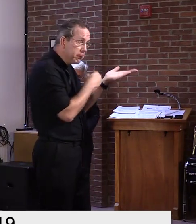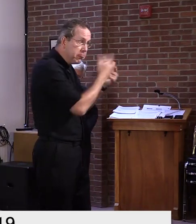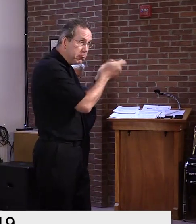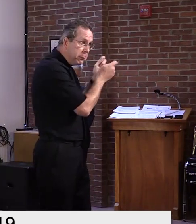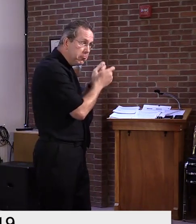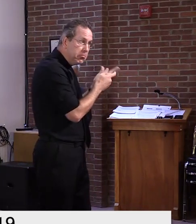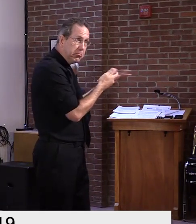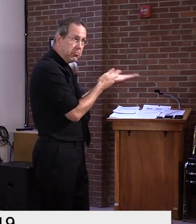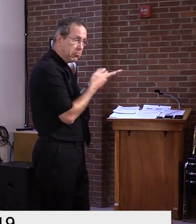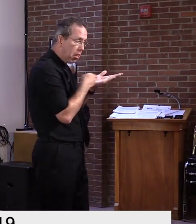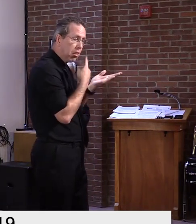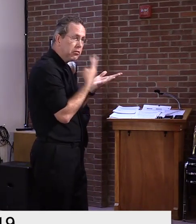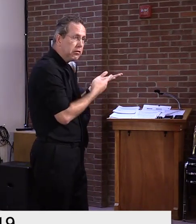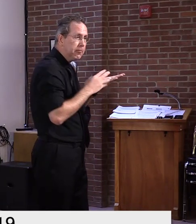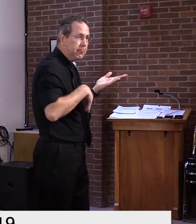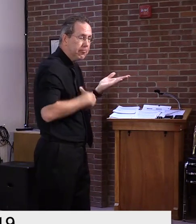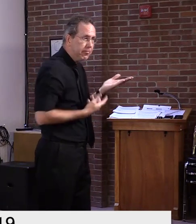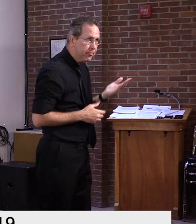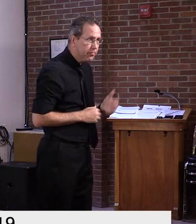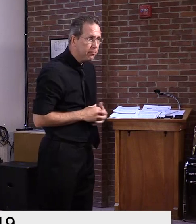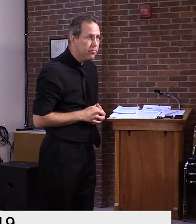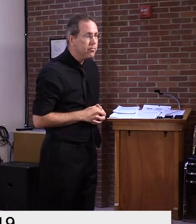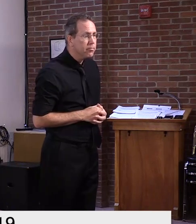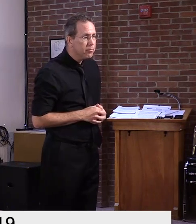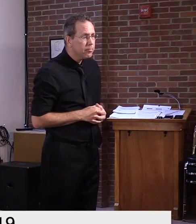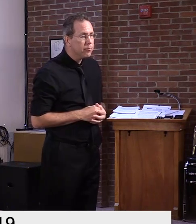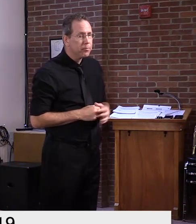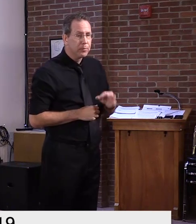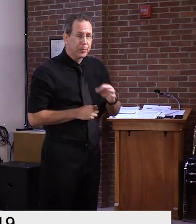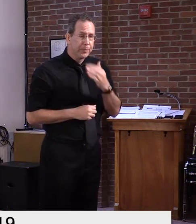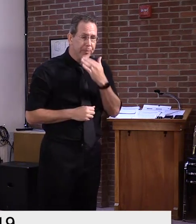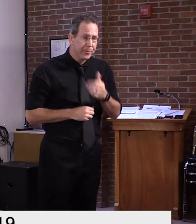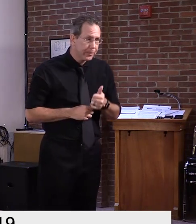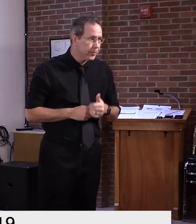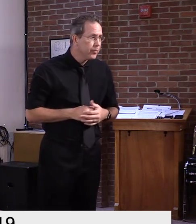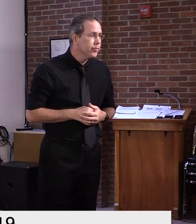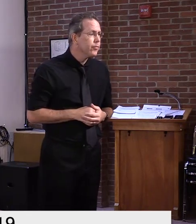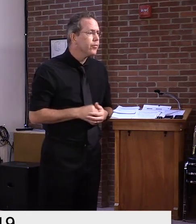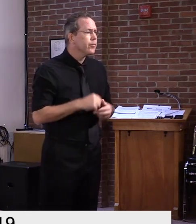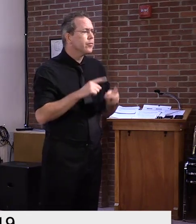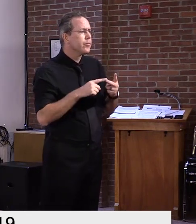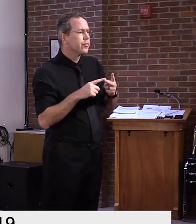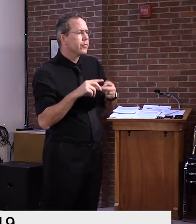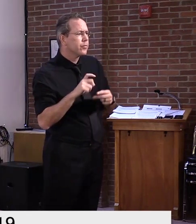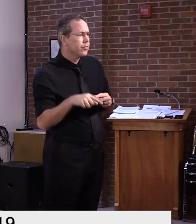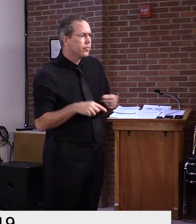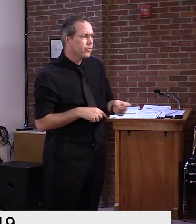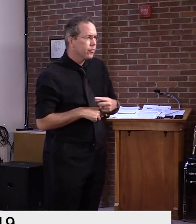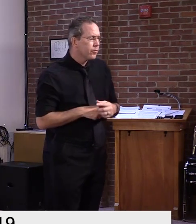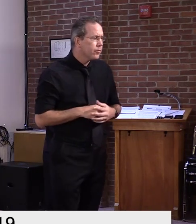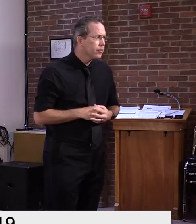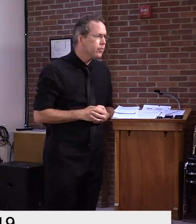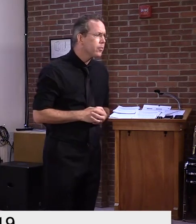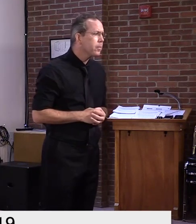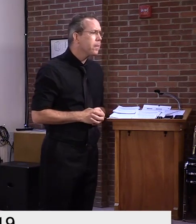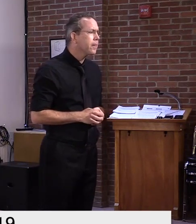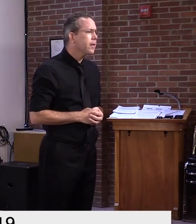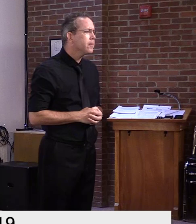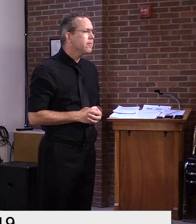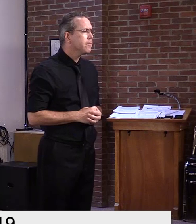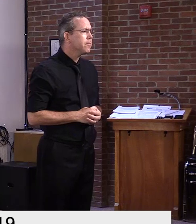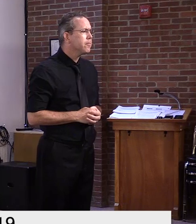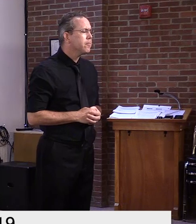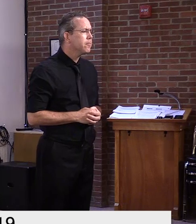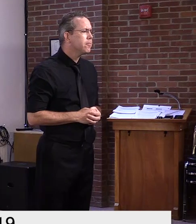Okay, thank you. Also this week, social justice and farm groups came out against S-54, the tax and regulate marijuana